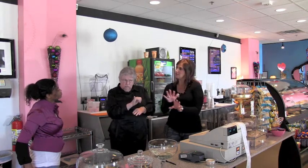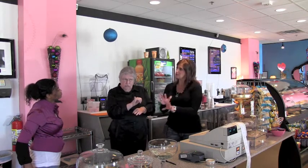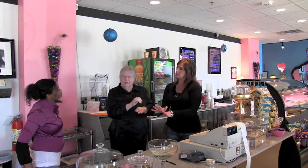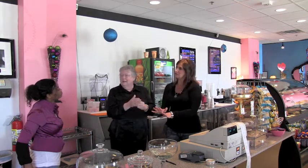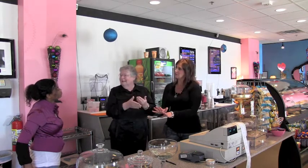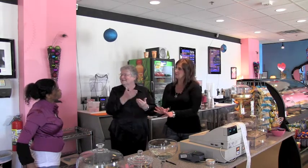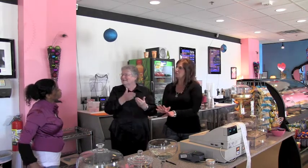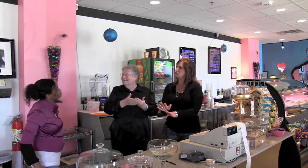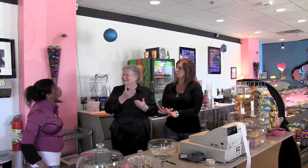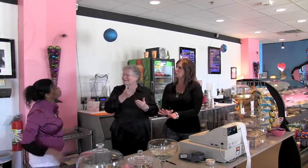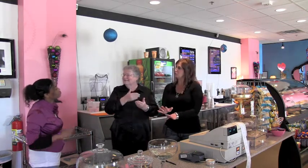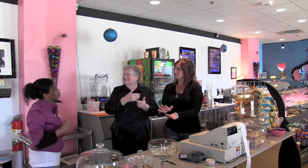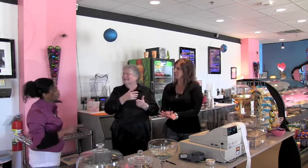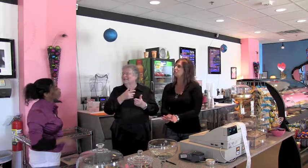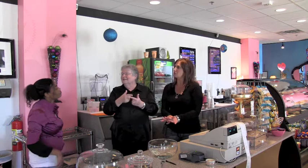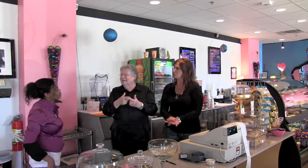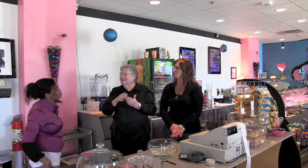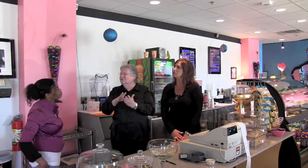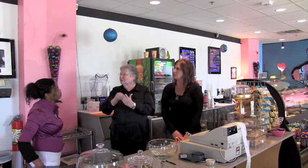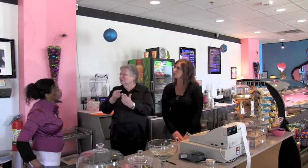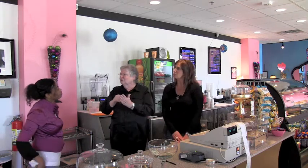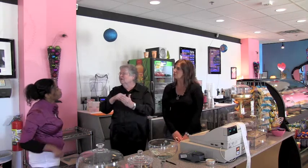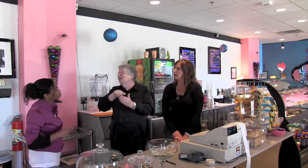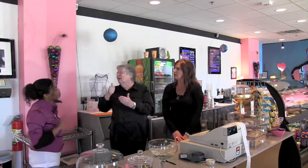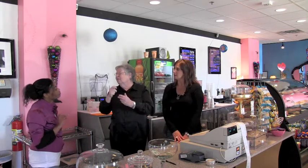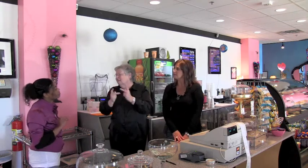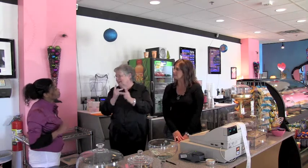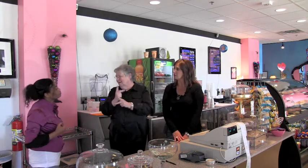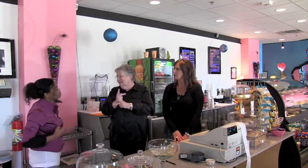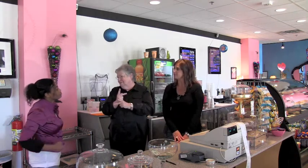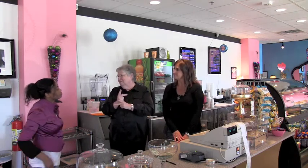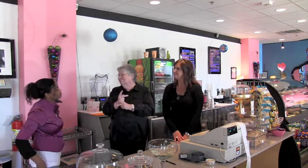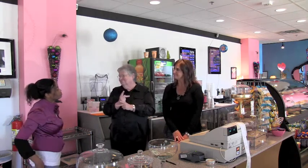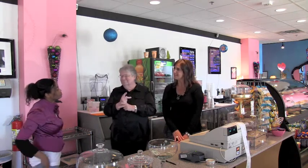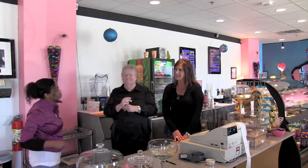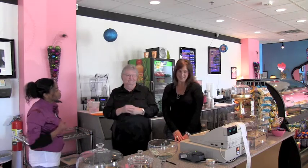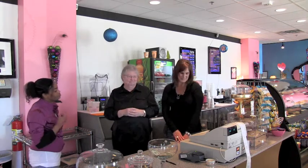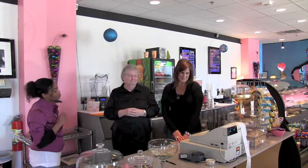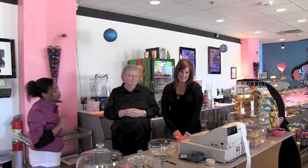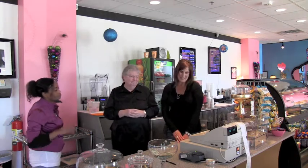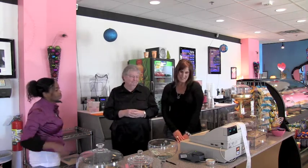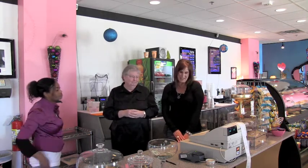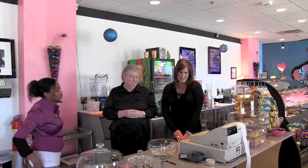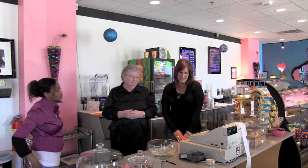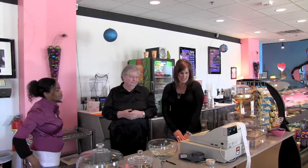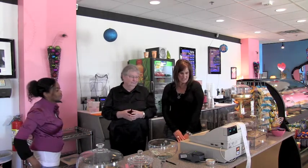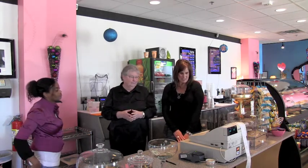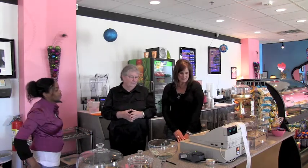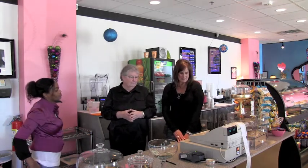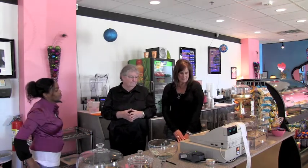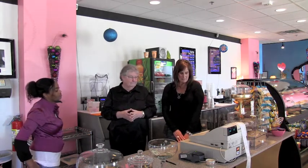it's easier for you to learn the next register that you work on. So, yeah.